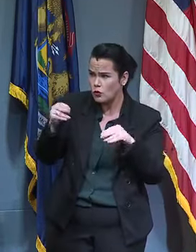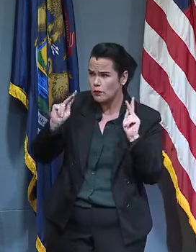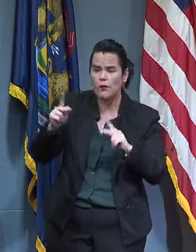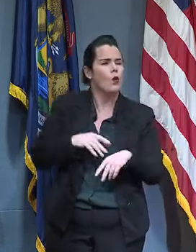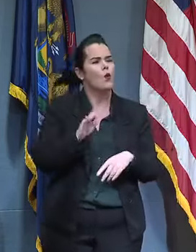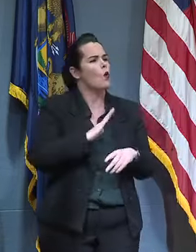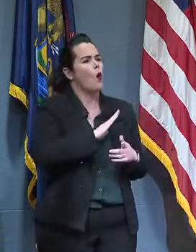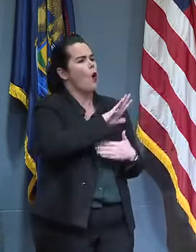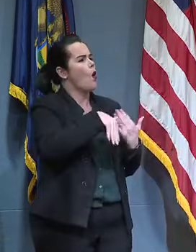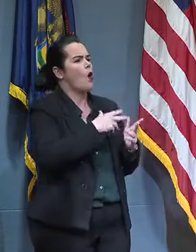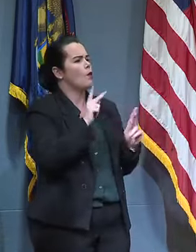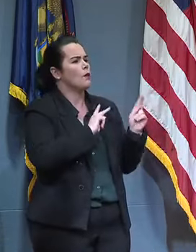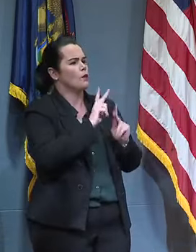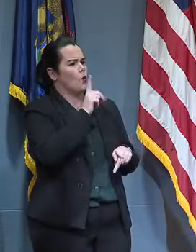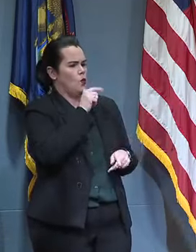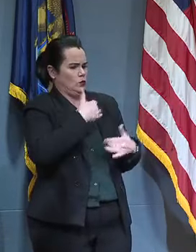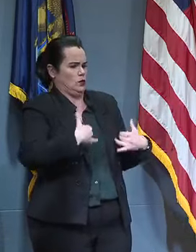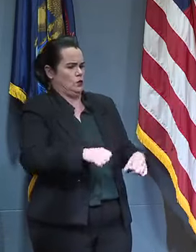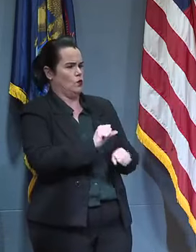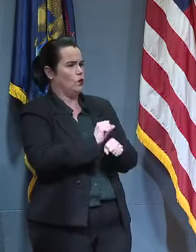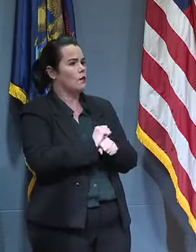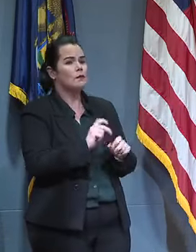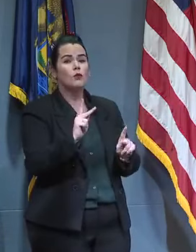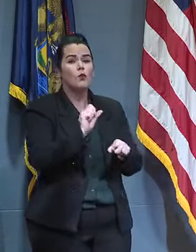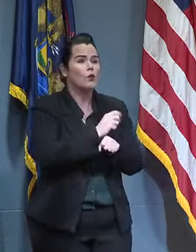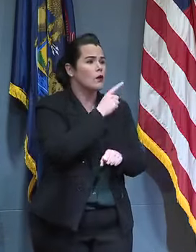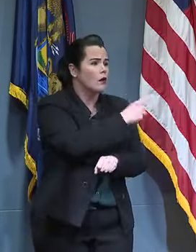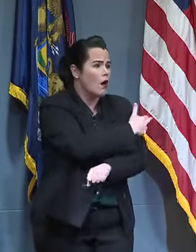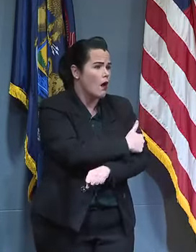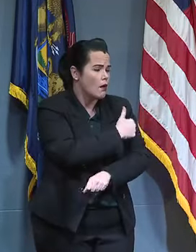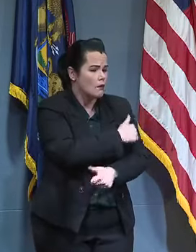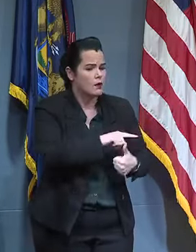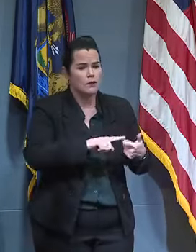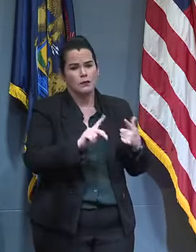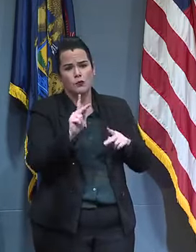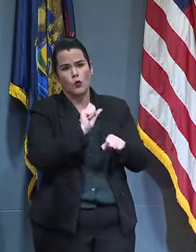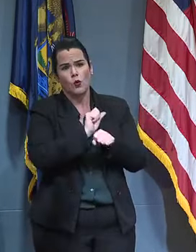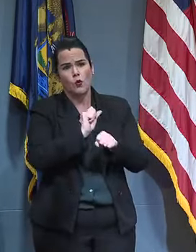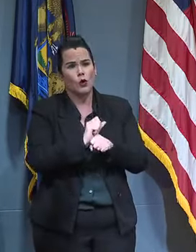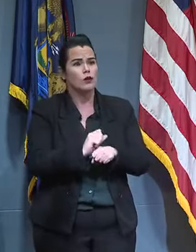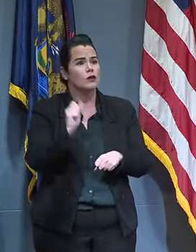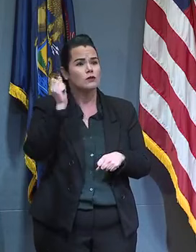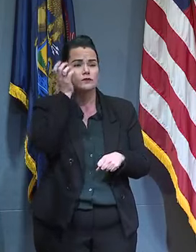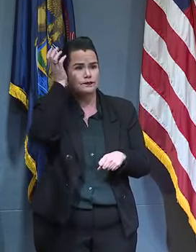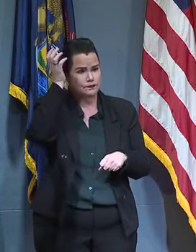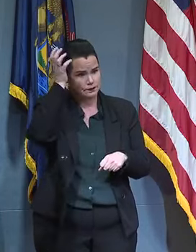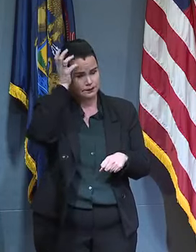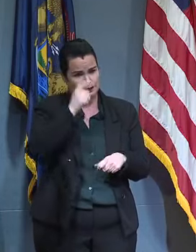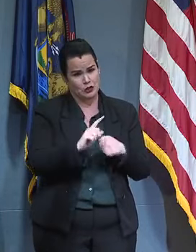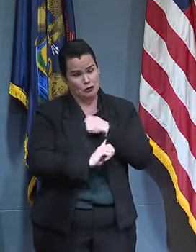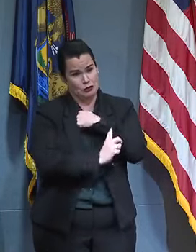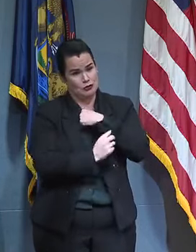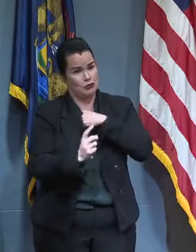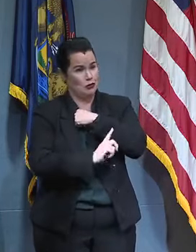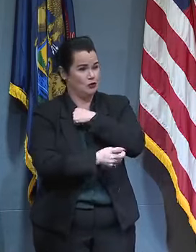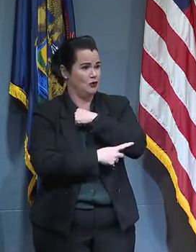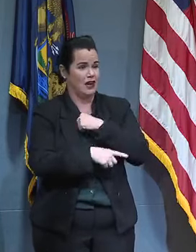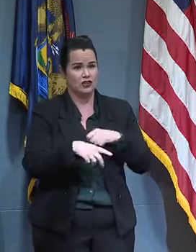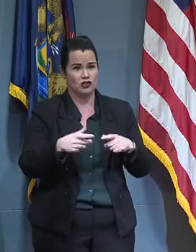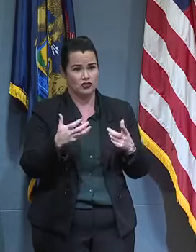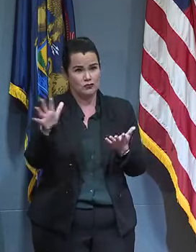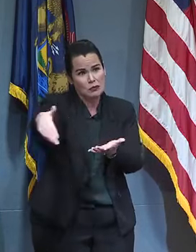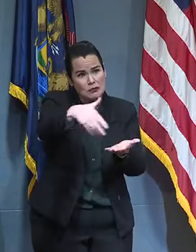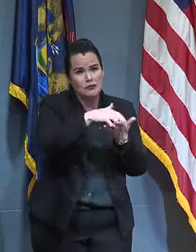sanitation workers, people who are working in our hospitals. I mean, it's people in the police and fire, first responders. So it